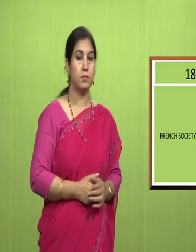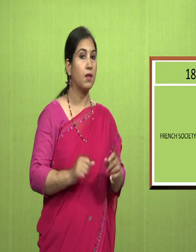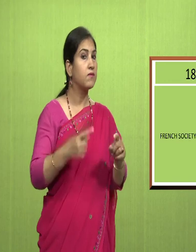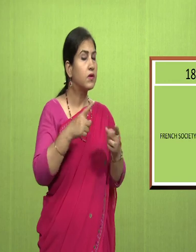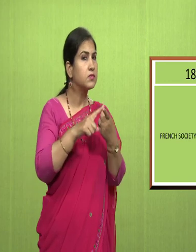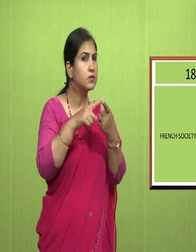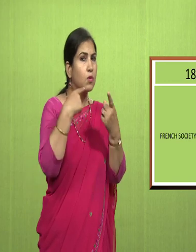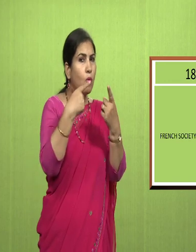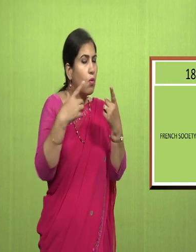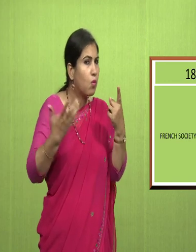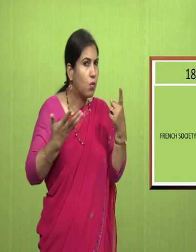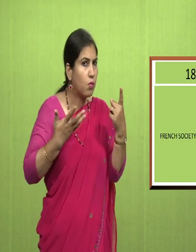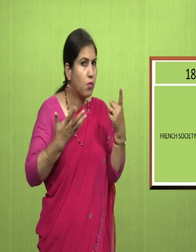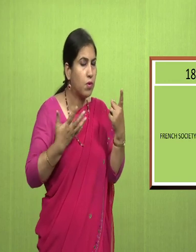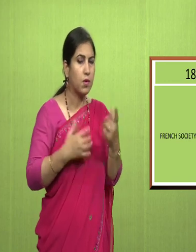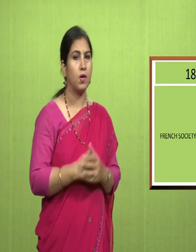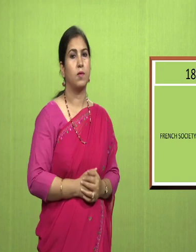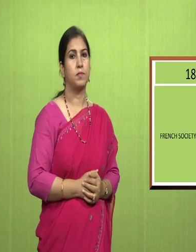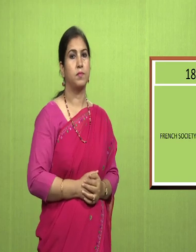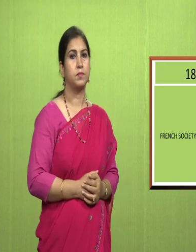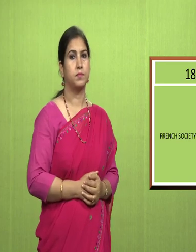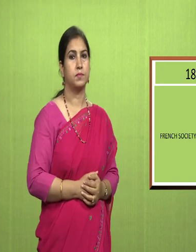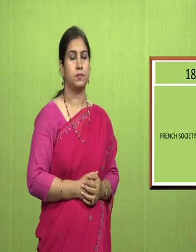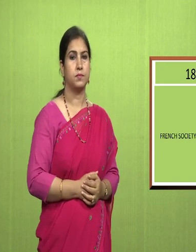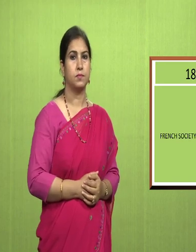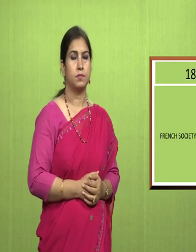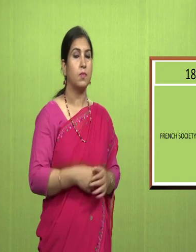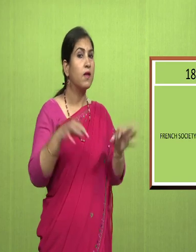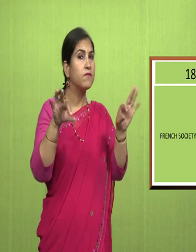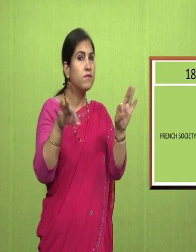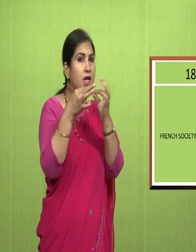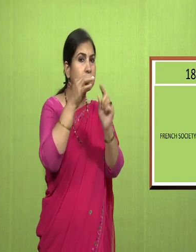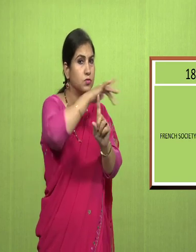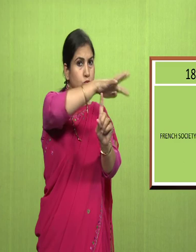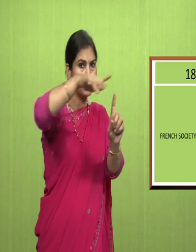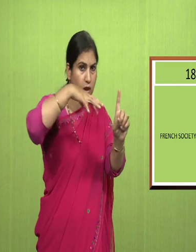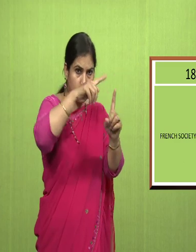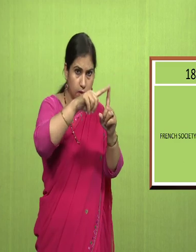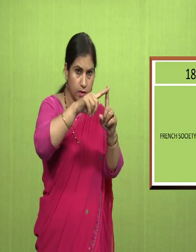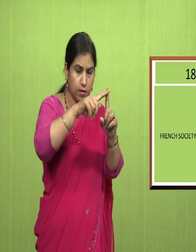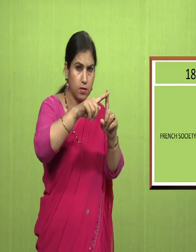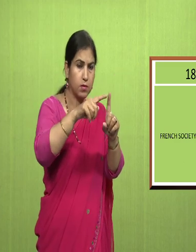First, we discussed about the French society during the